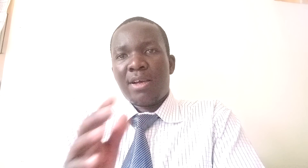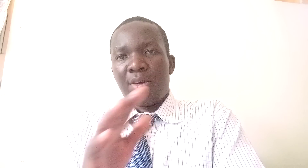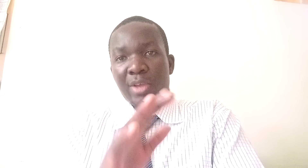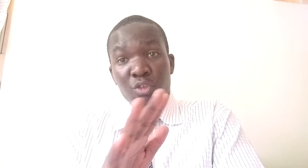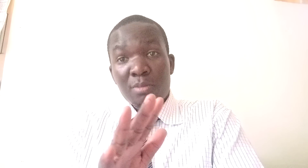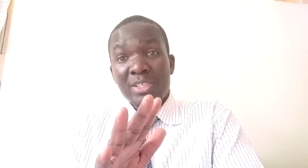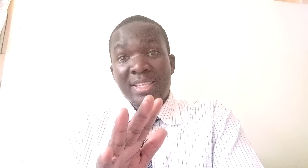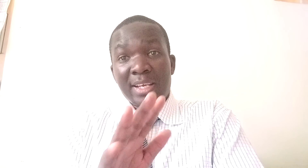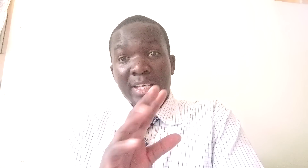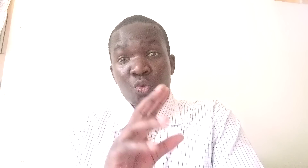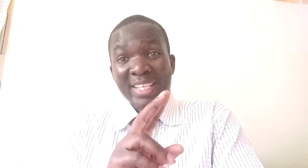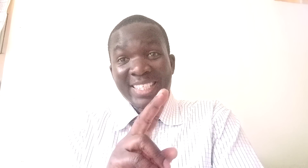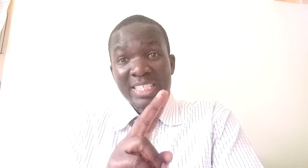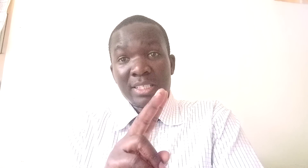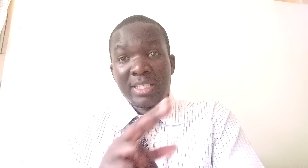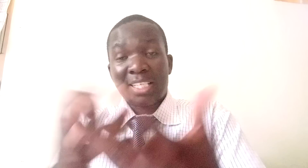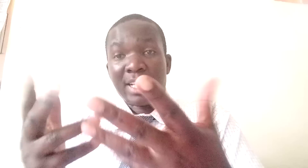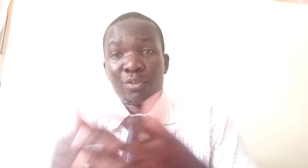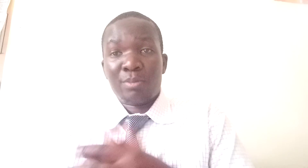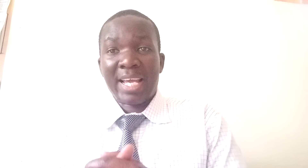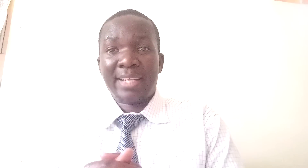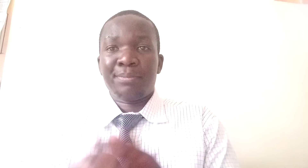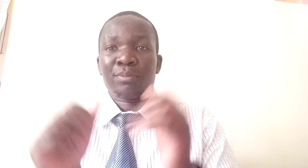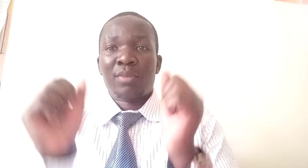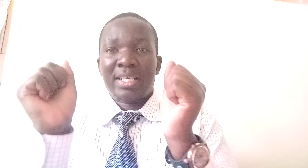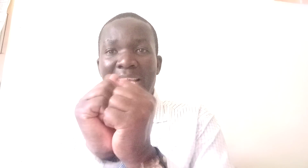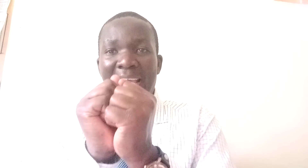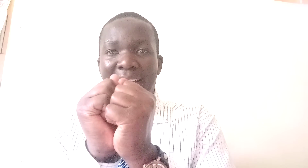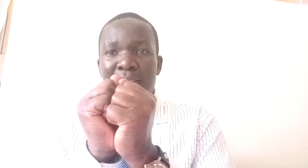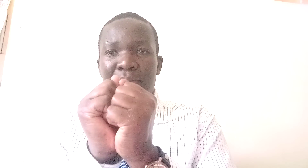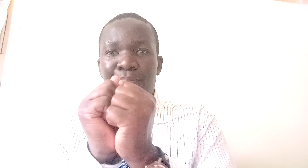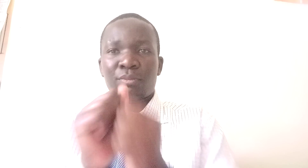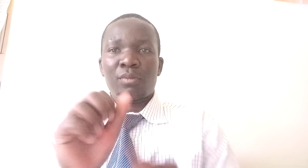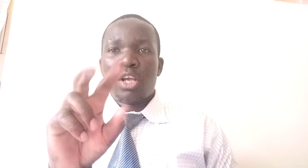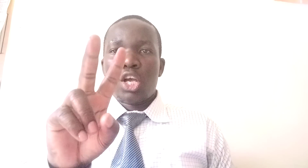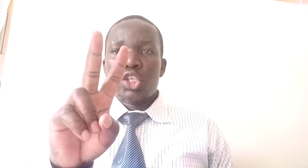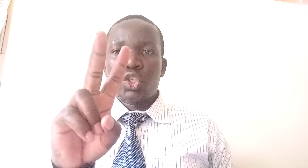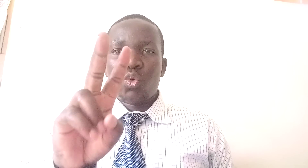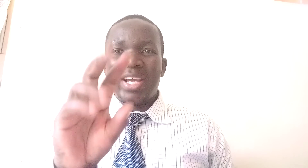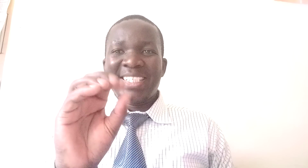We have talked about 20. Let's start from 10. 10. 20.